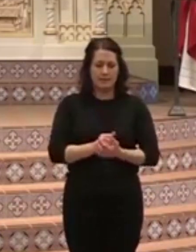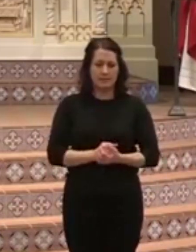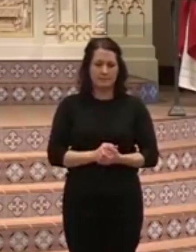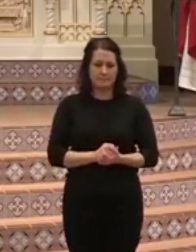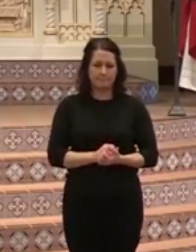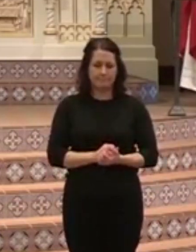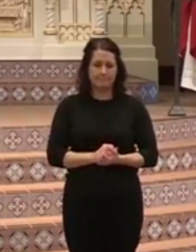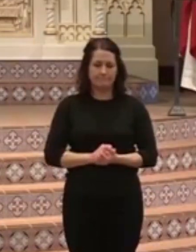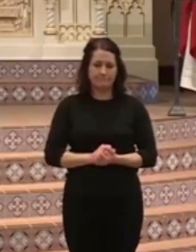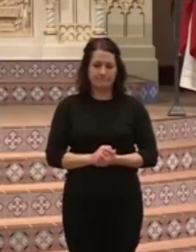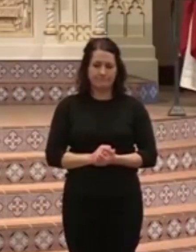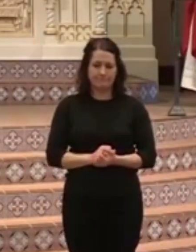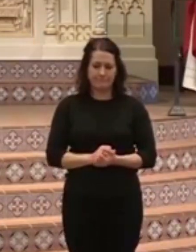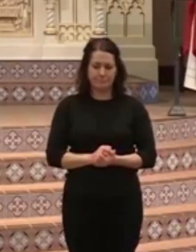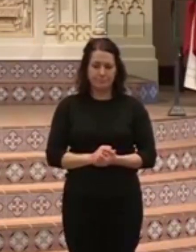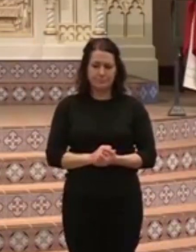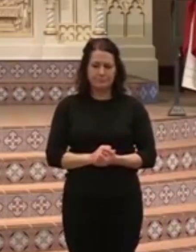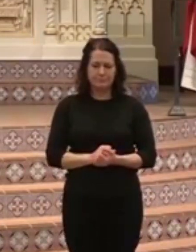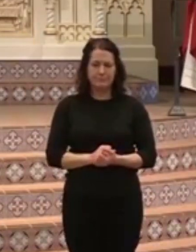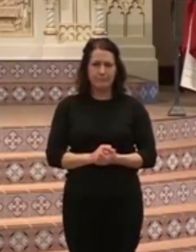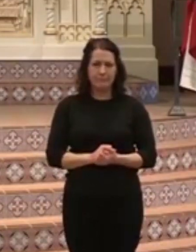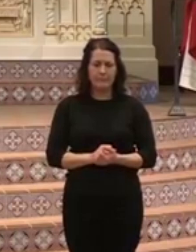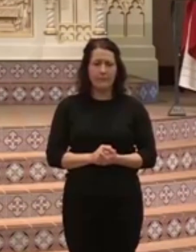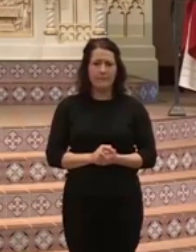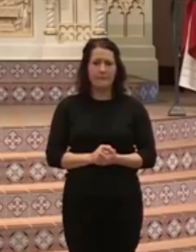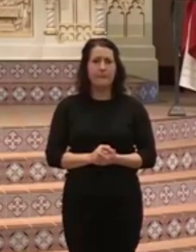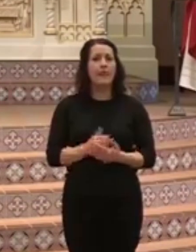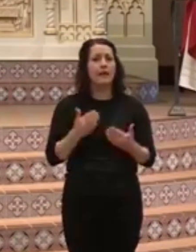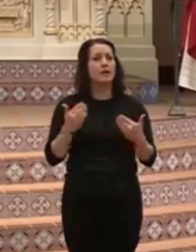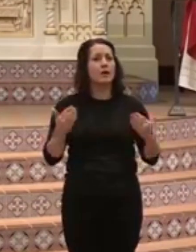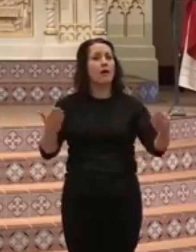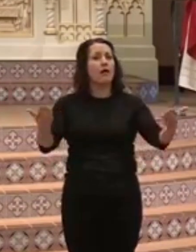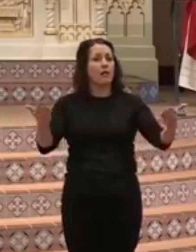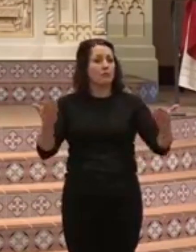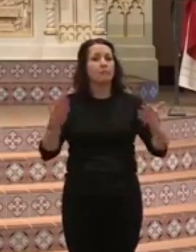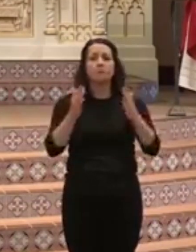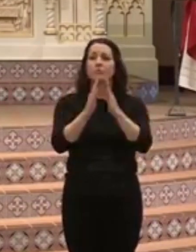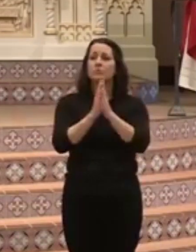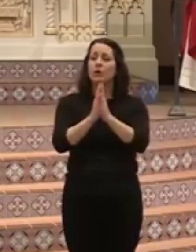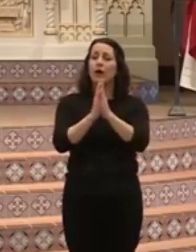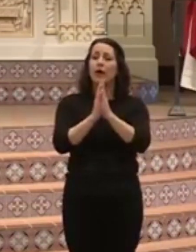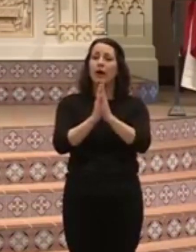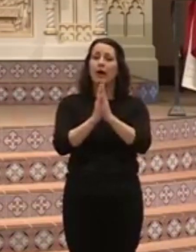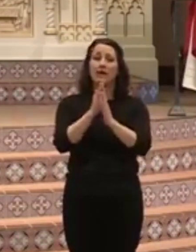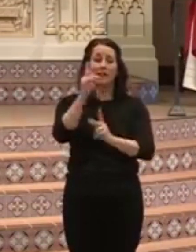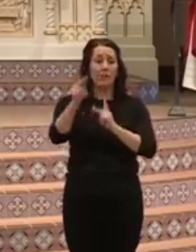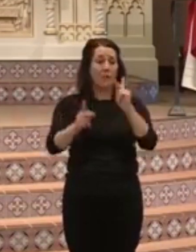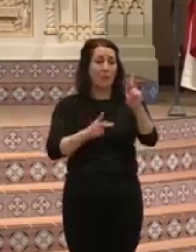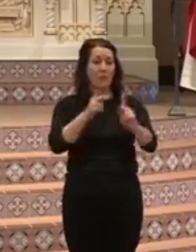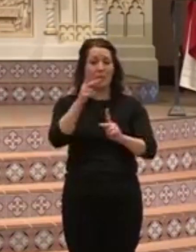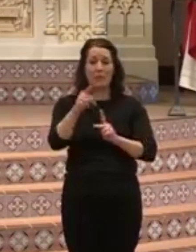Amen. Let us pray also for those who do not